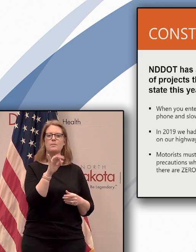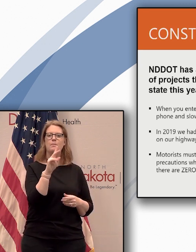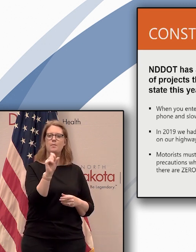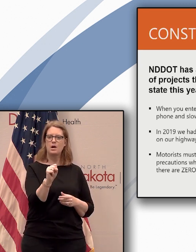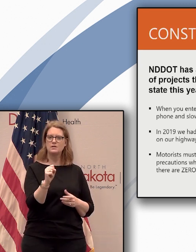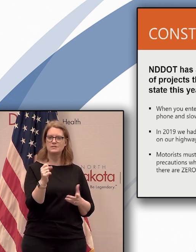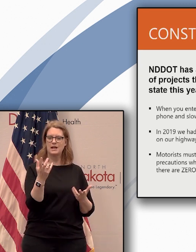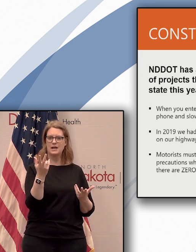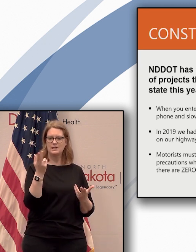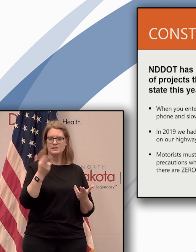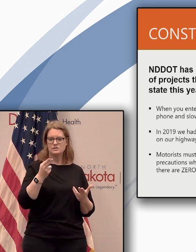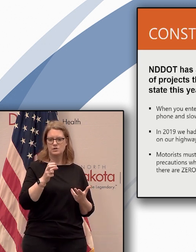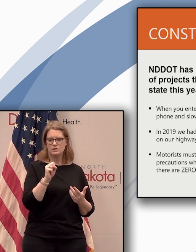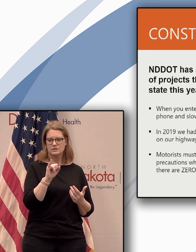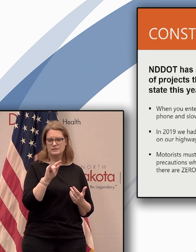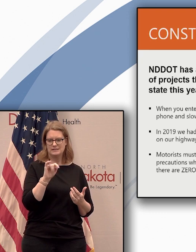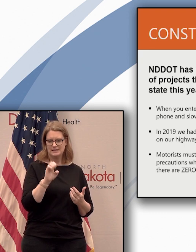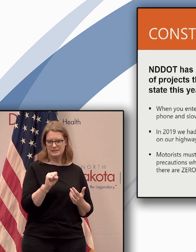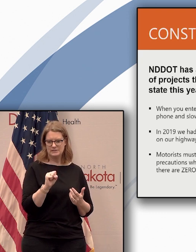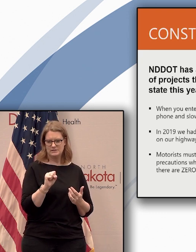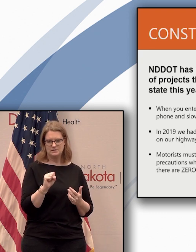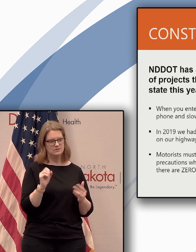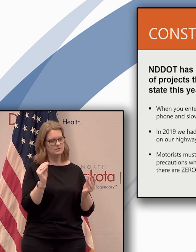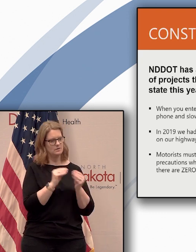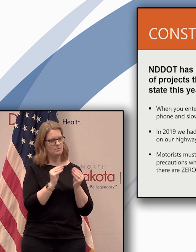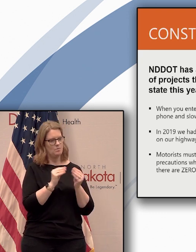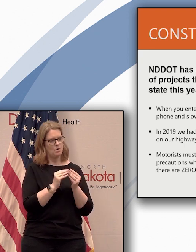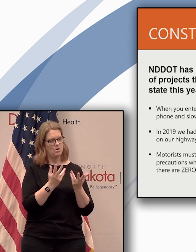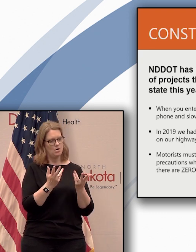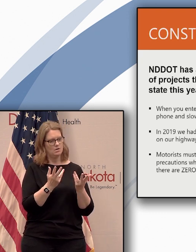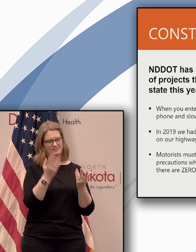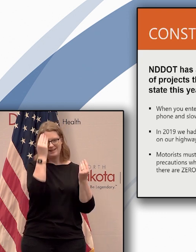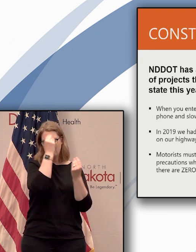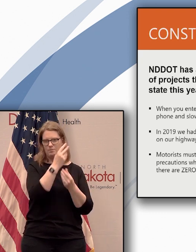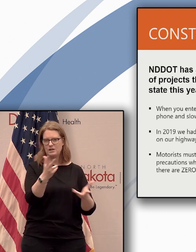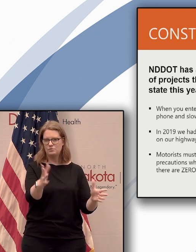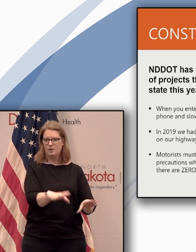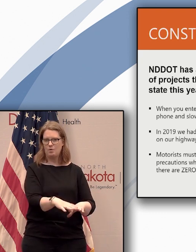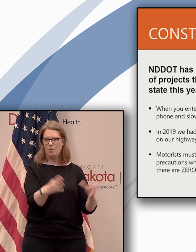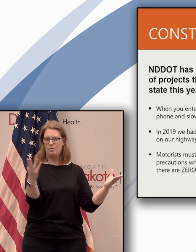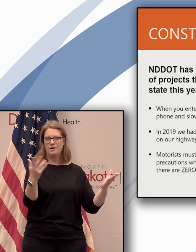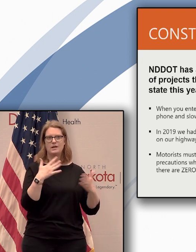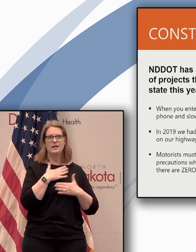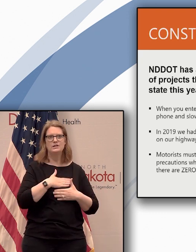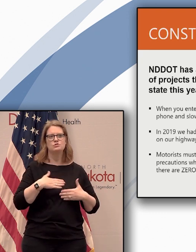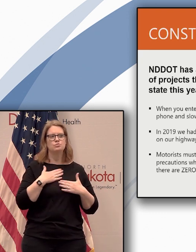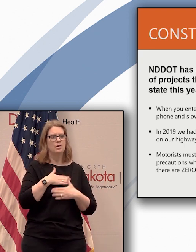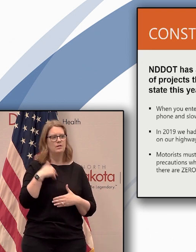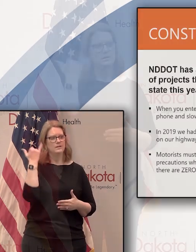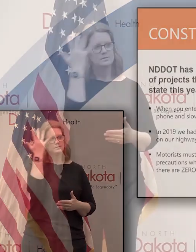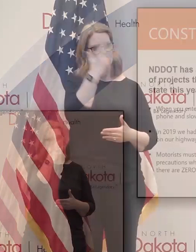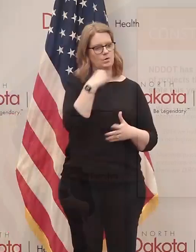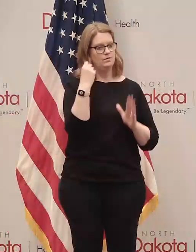sites, and I want to share some more news about opening up and how you can enjoy our beautiful state this weekend.